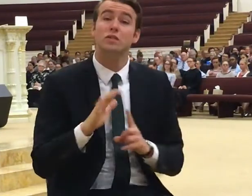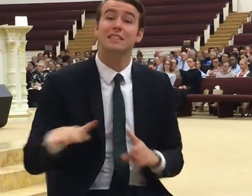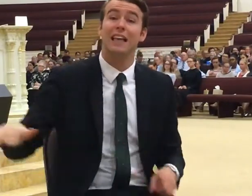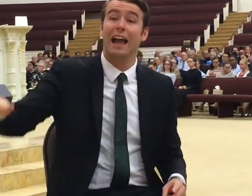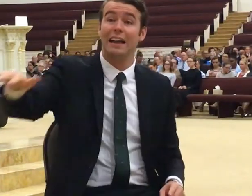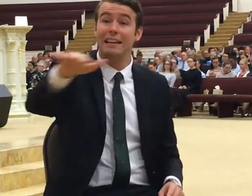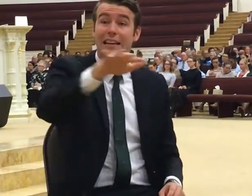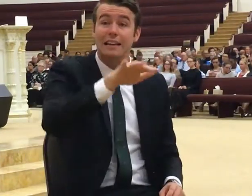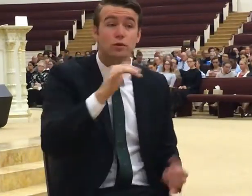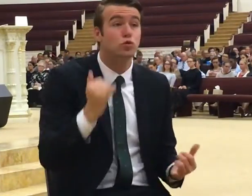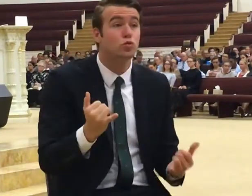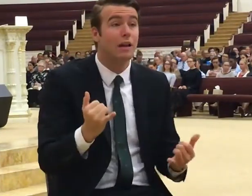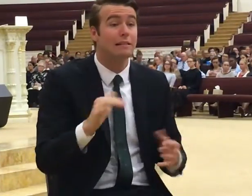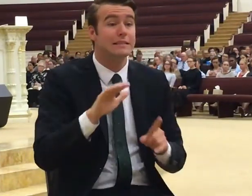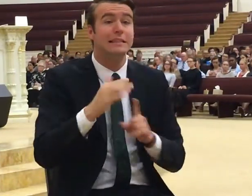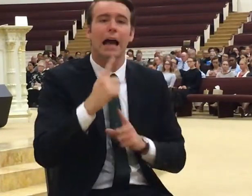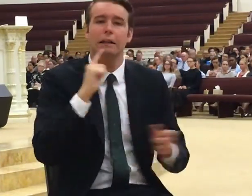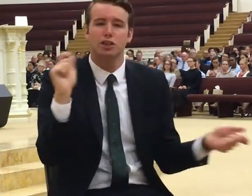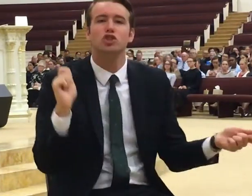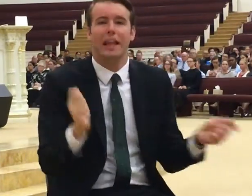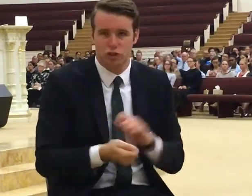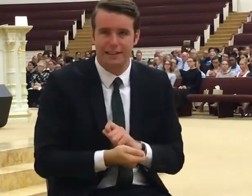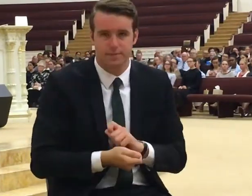society is changing.